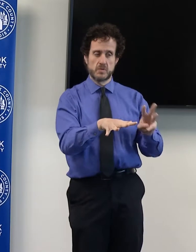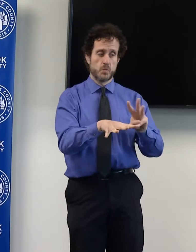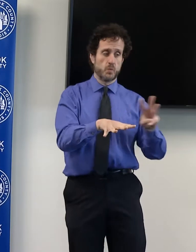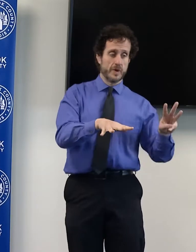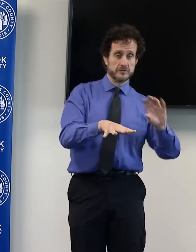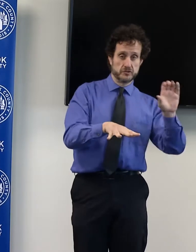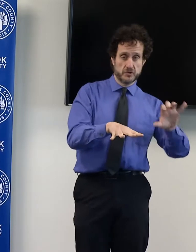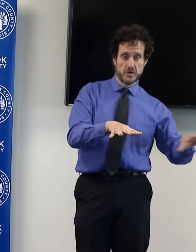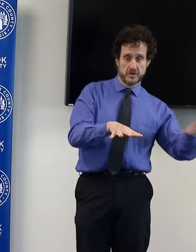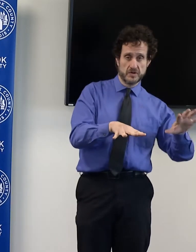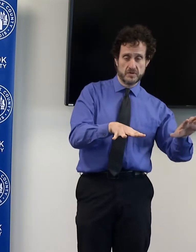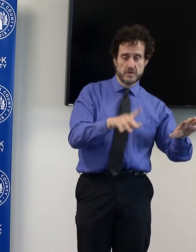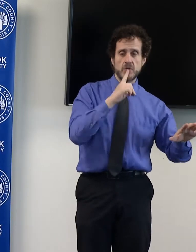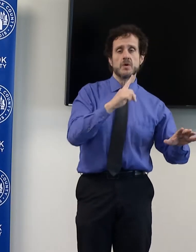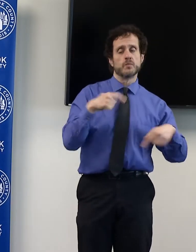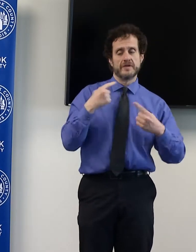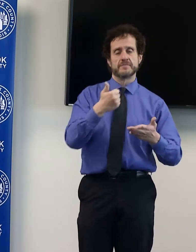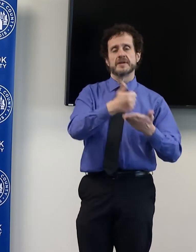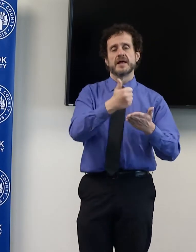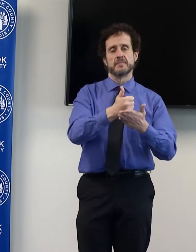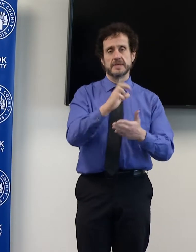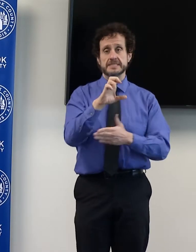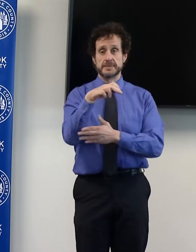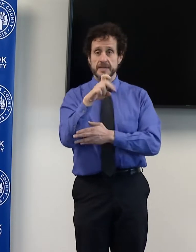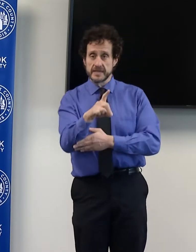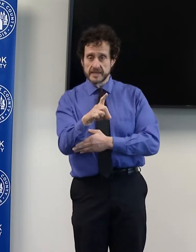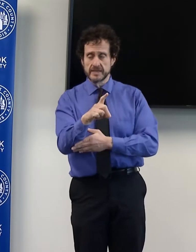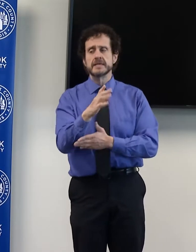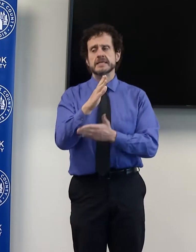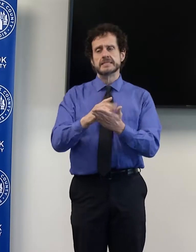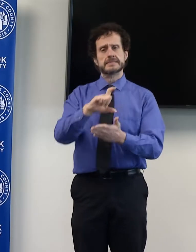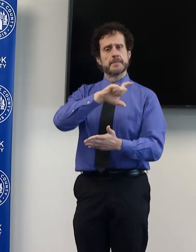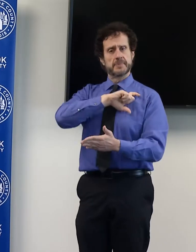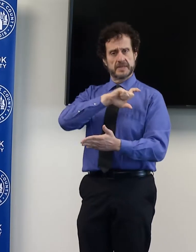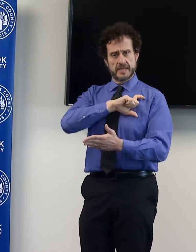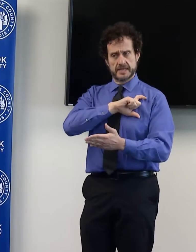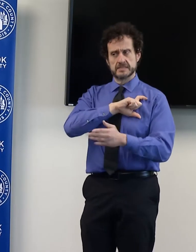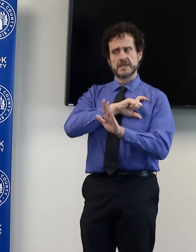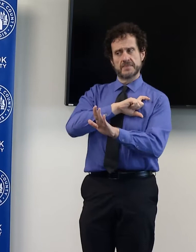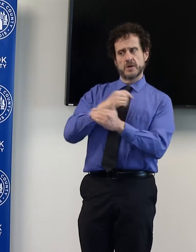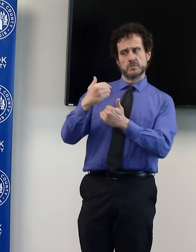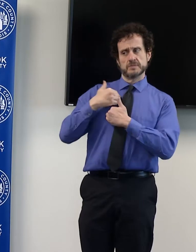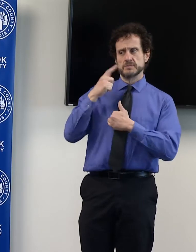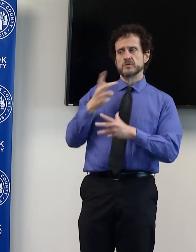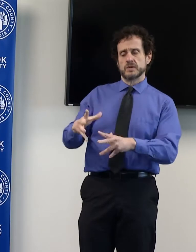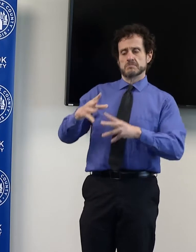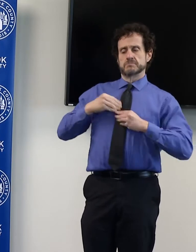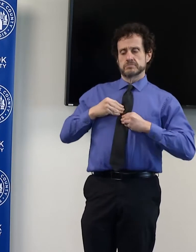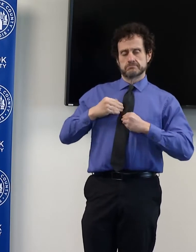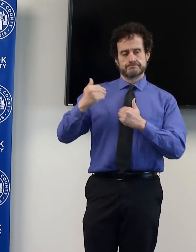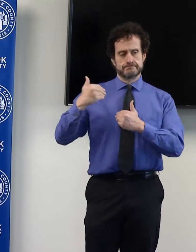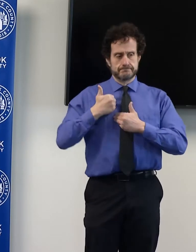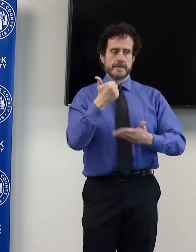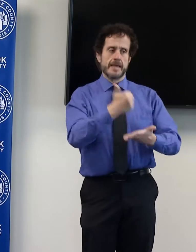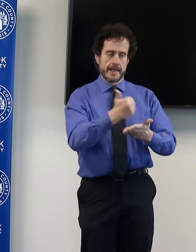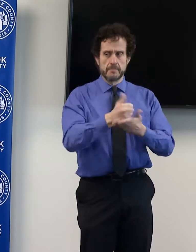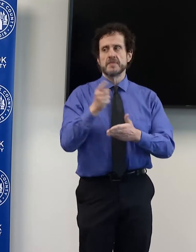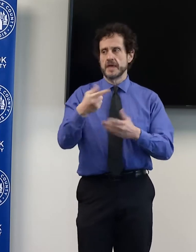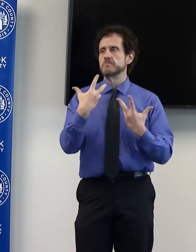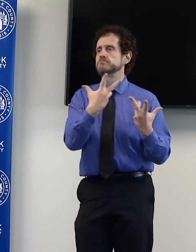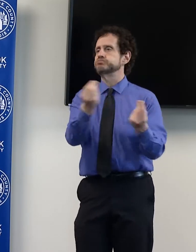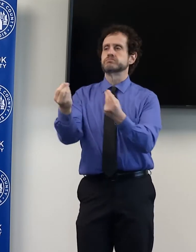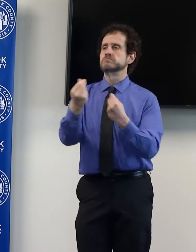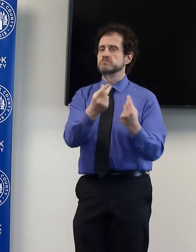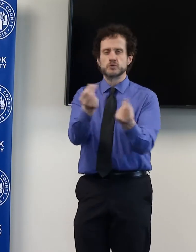Chicago. We've been assisting CPD, taking over some people's roles while they do other things. the state police who have been brought in to